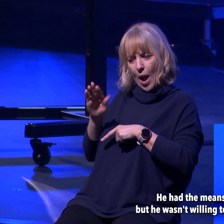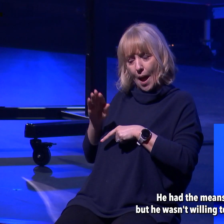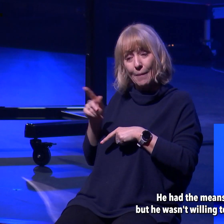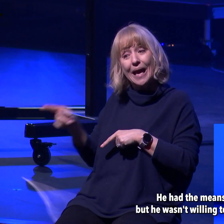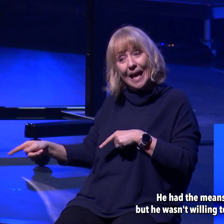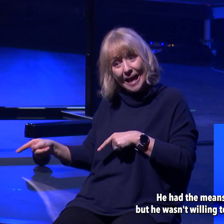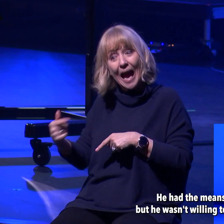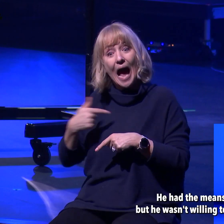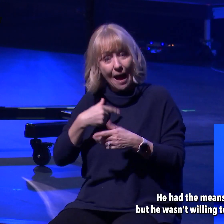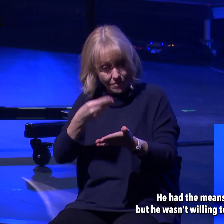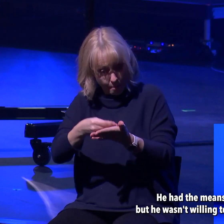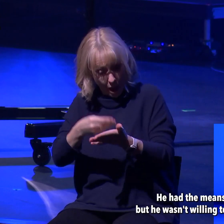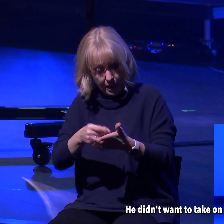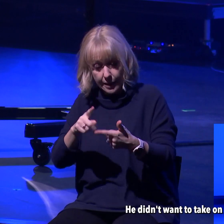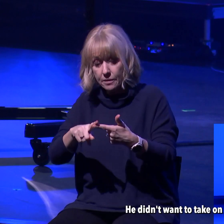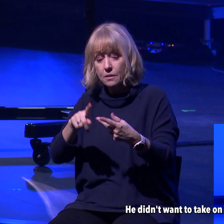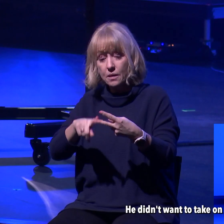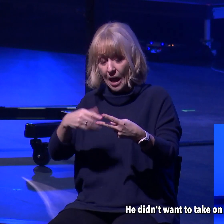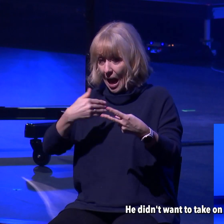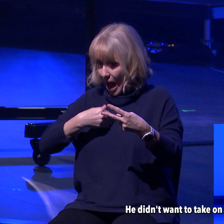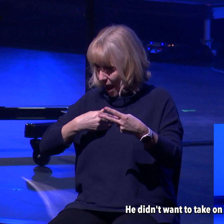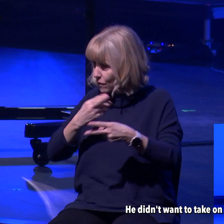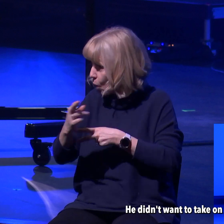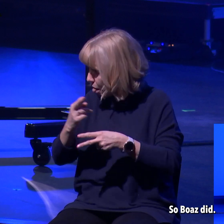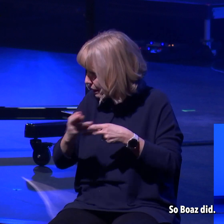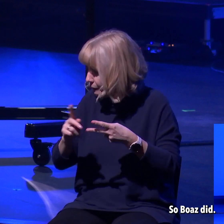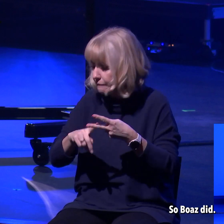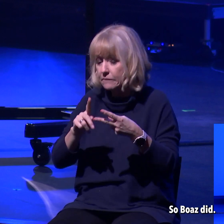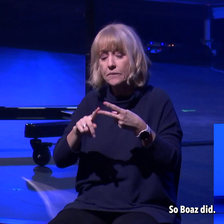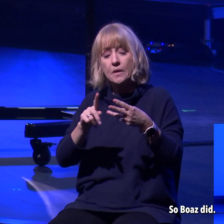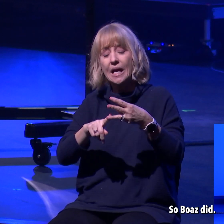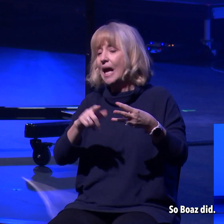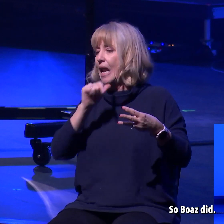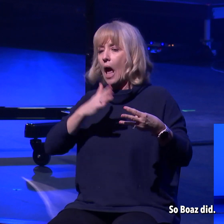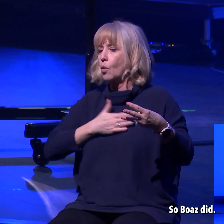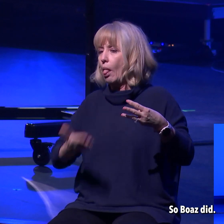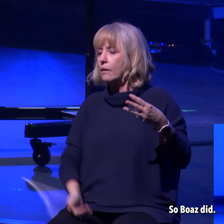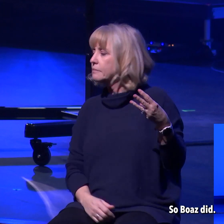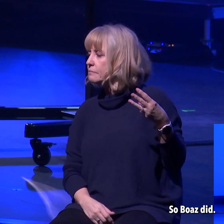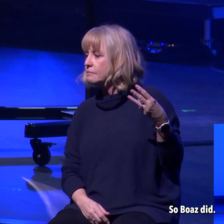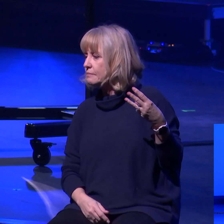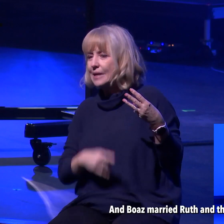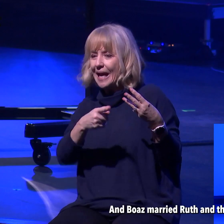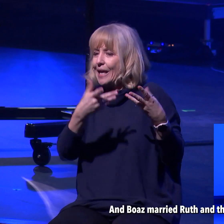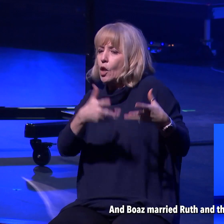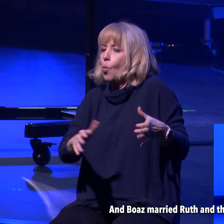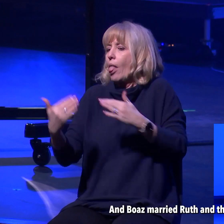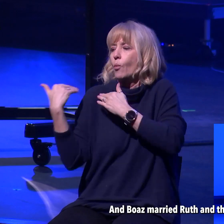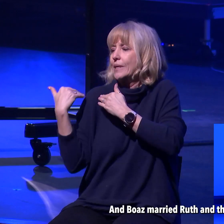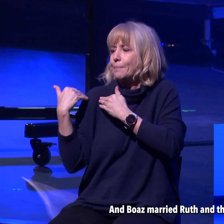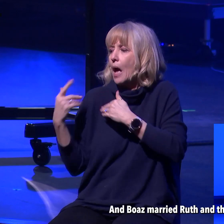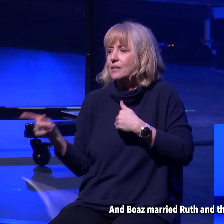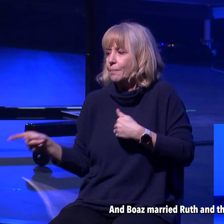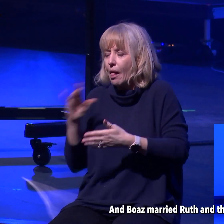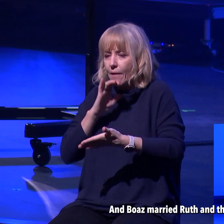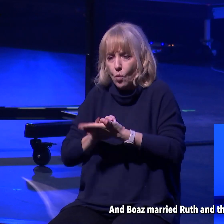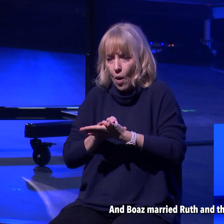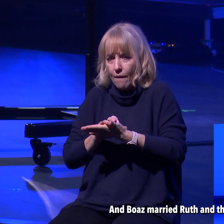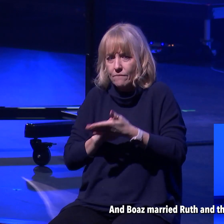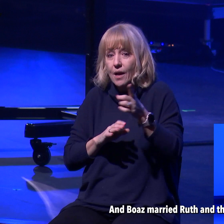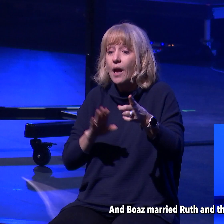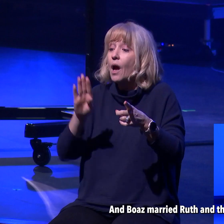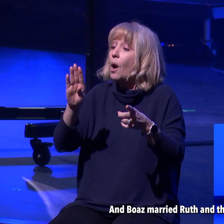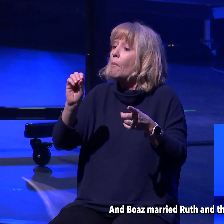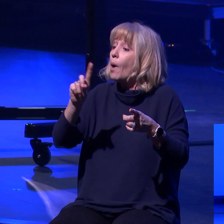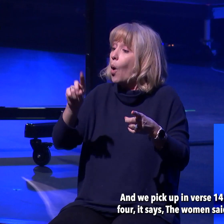but he wasn't willing to do it. And he didn't want to take on the debt. So Boaz did. And Boaz married Ruth, and they